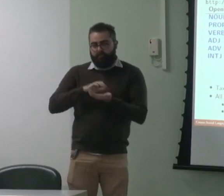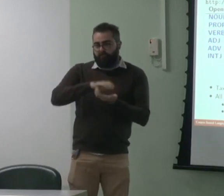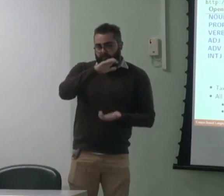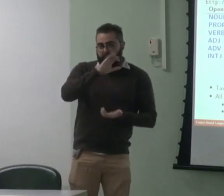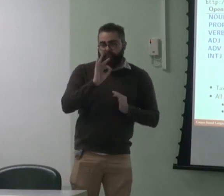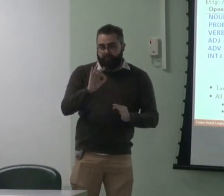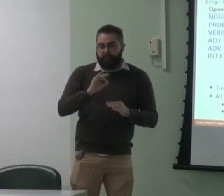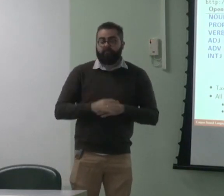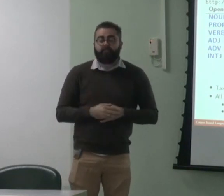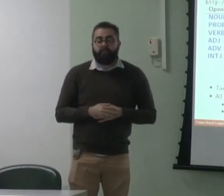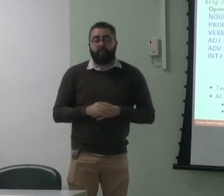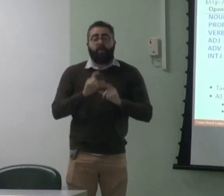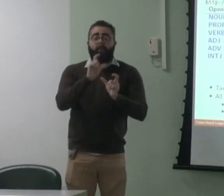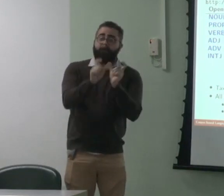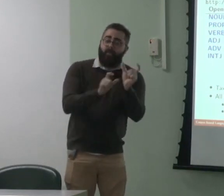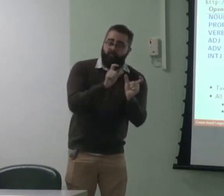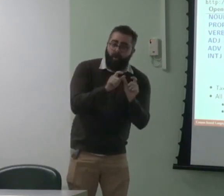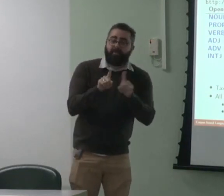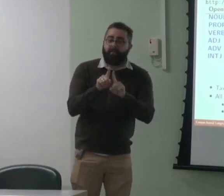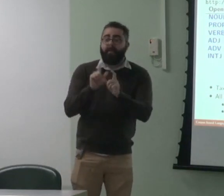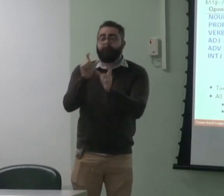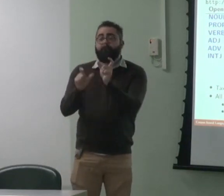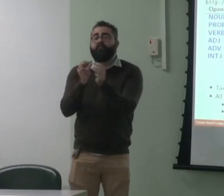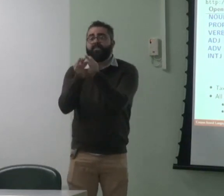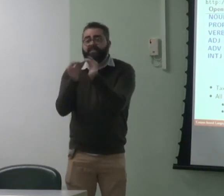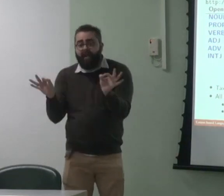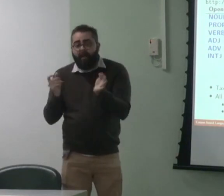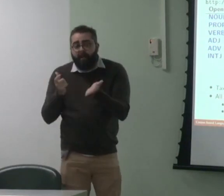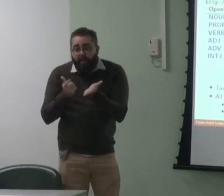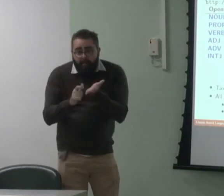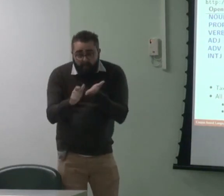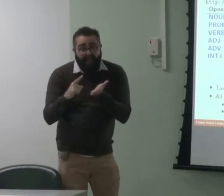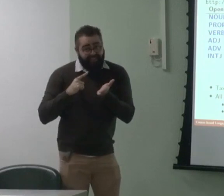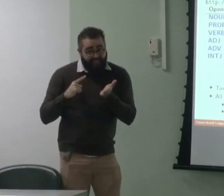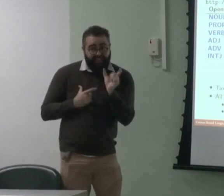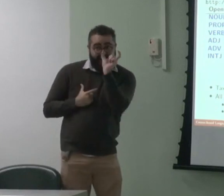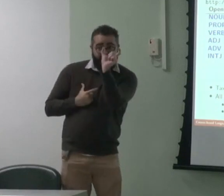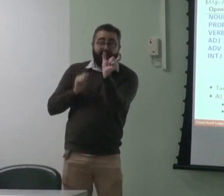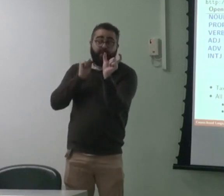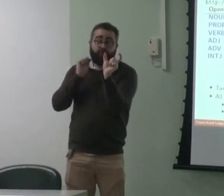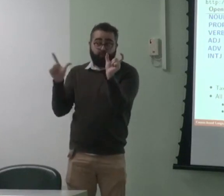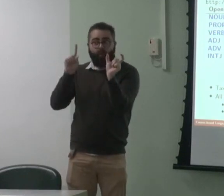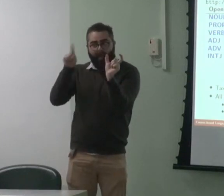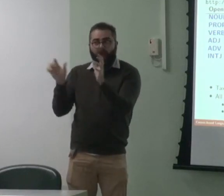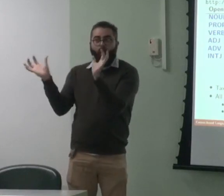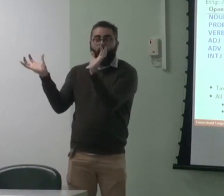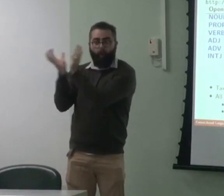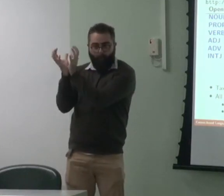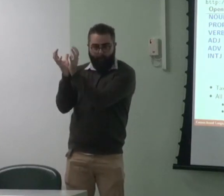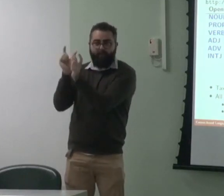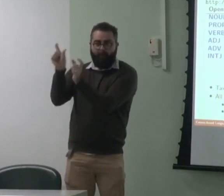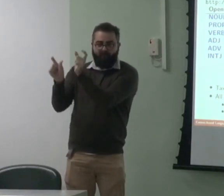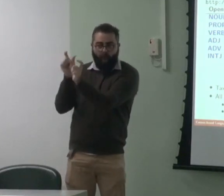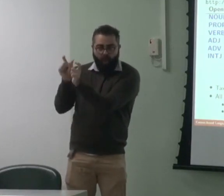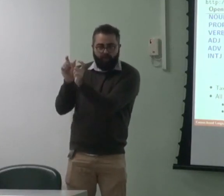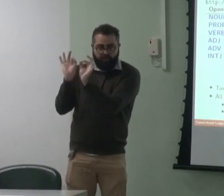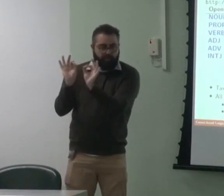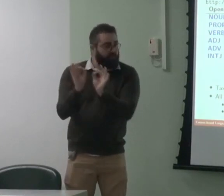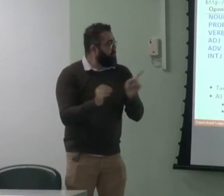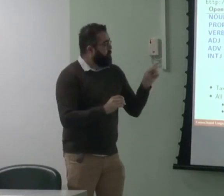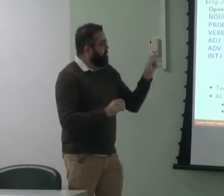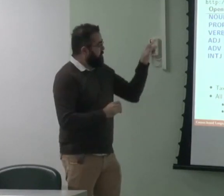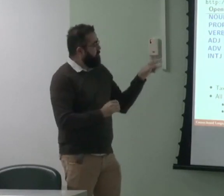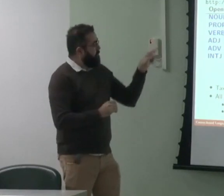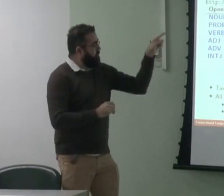morphological or morphosyntactic annotation, there are the part of speech tags, and the main motto of UD is that we try really to